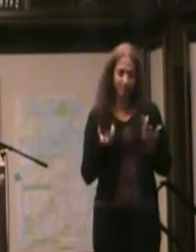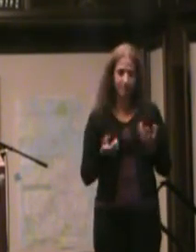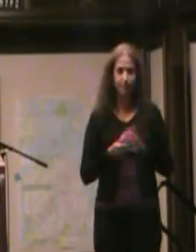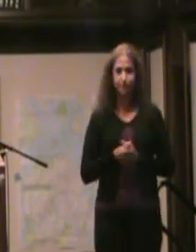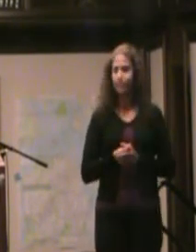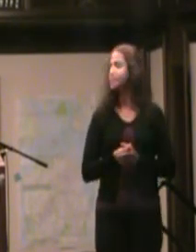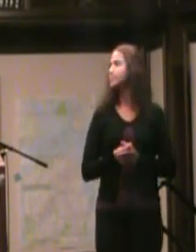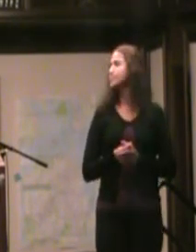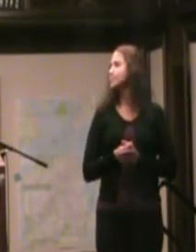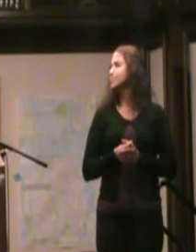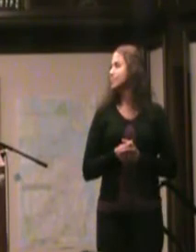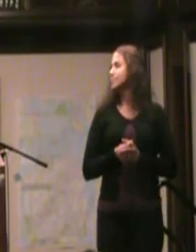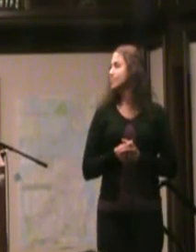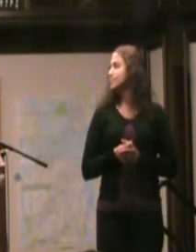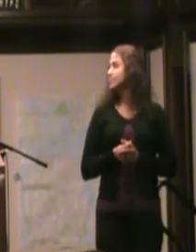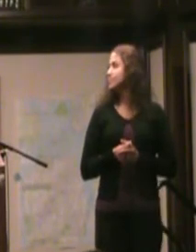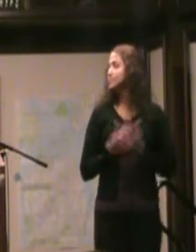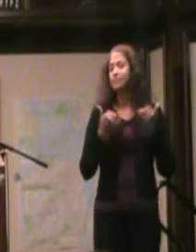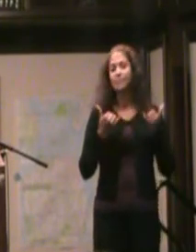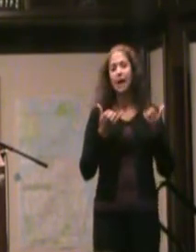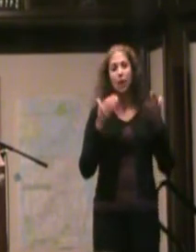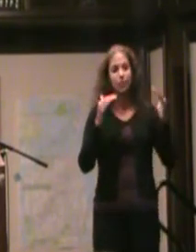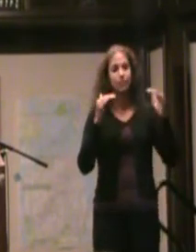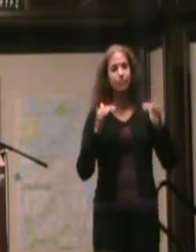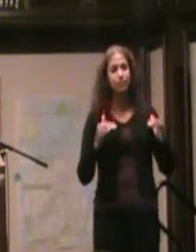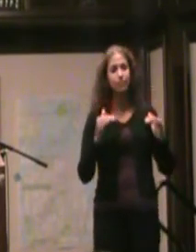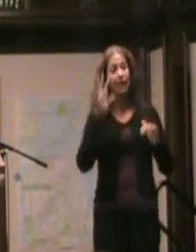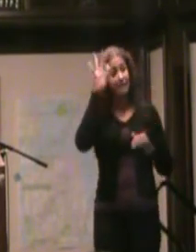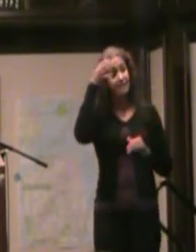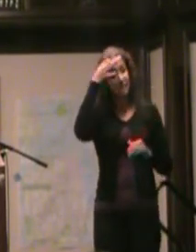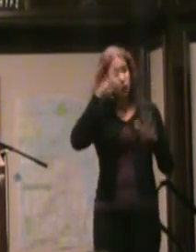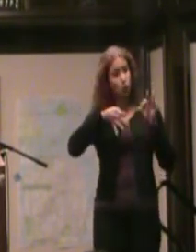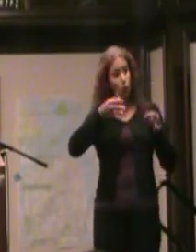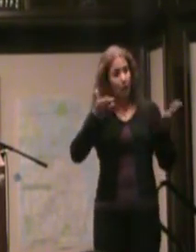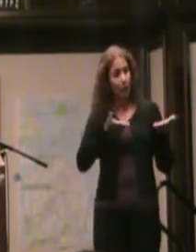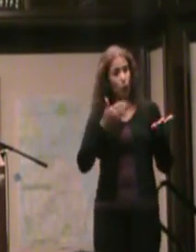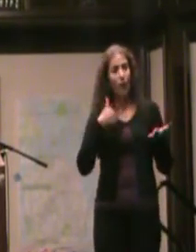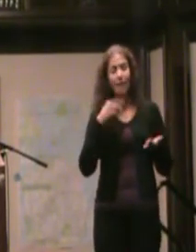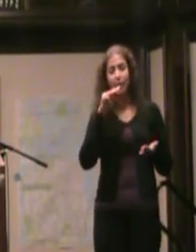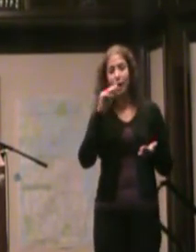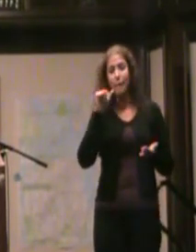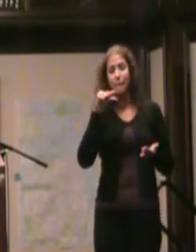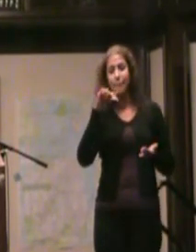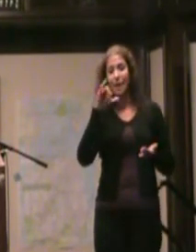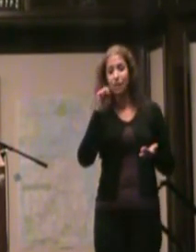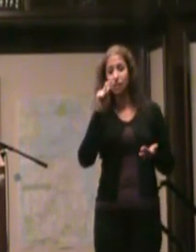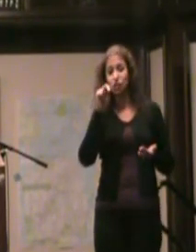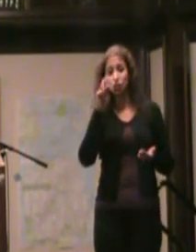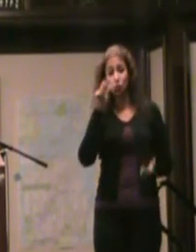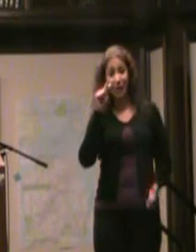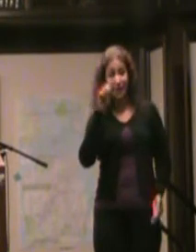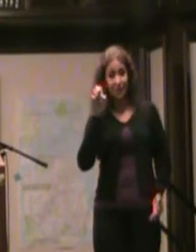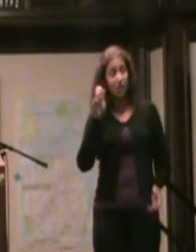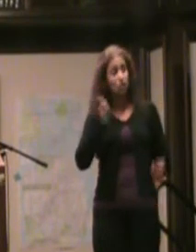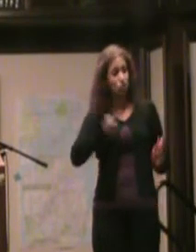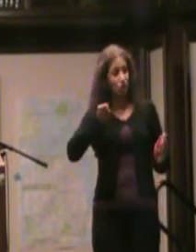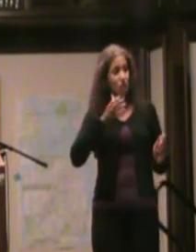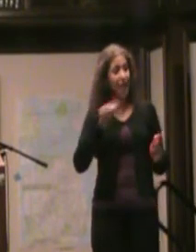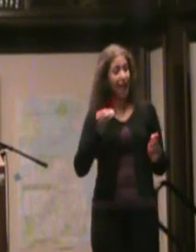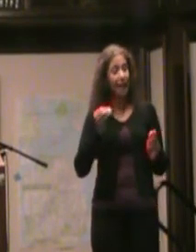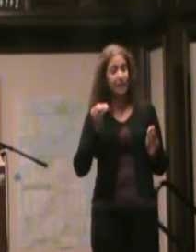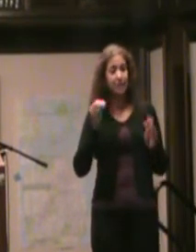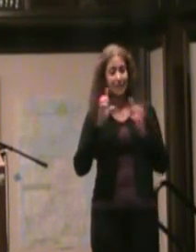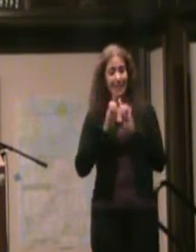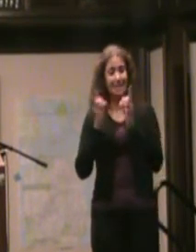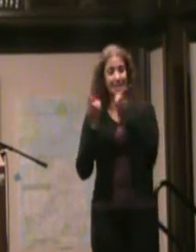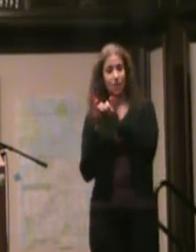here. In federal court, we have magistrate judges and district judges. And so how